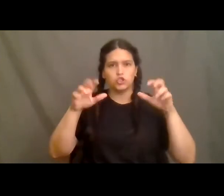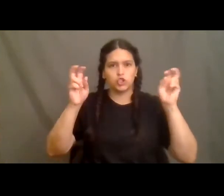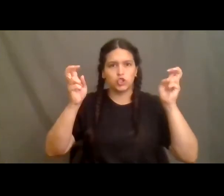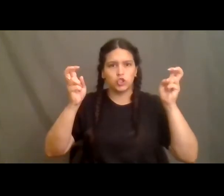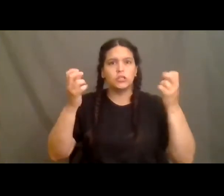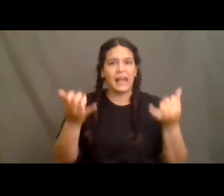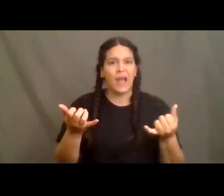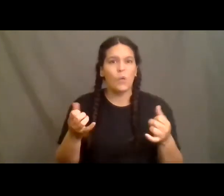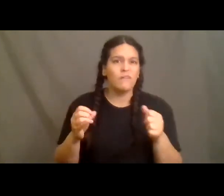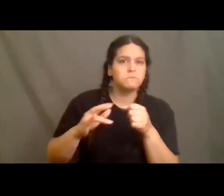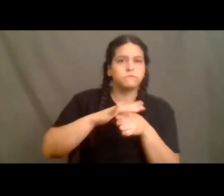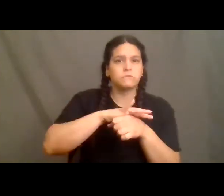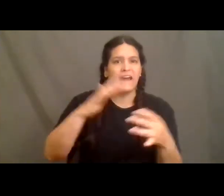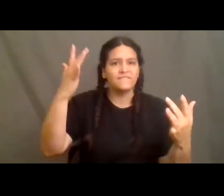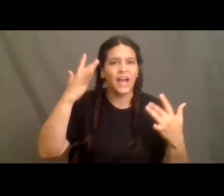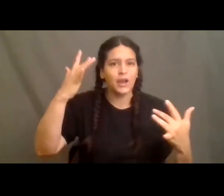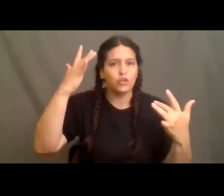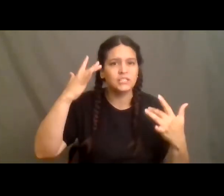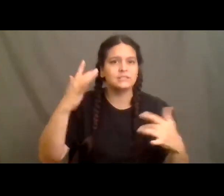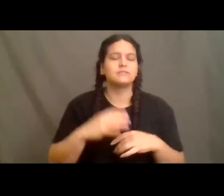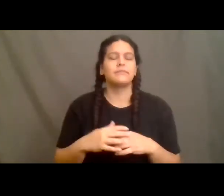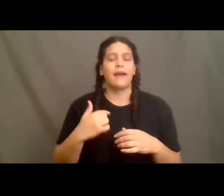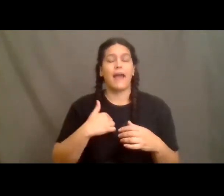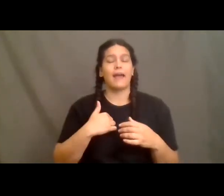know, I refer to a lot of our young folks,